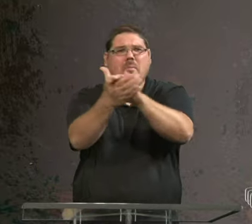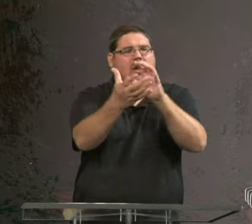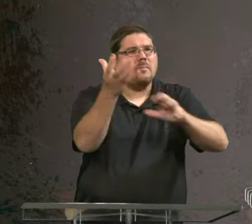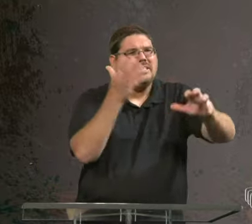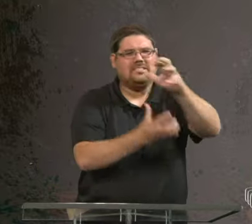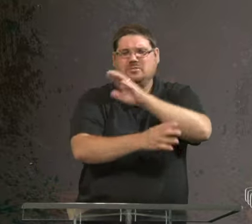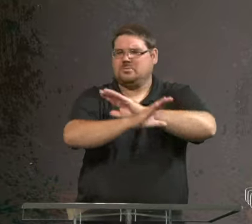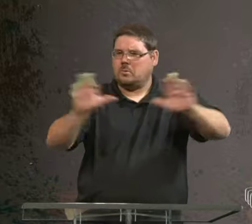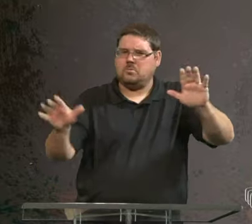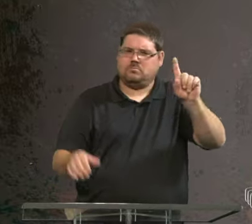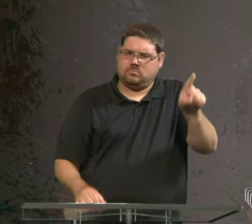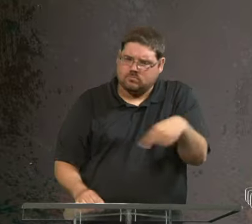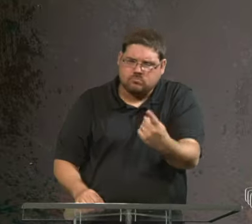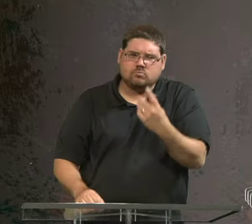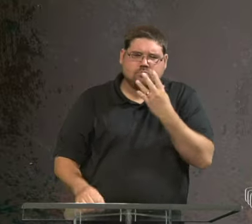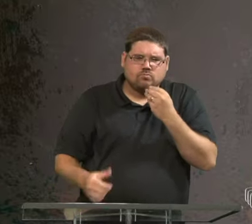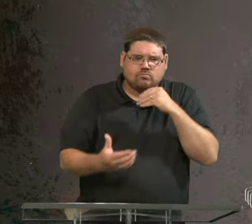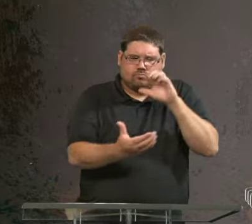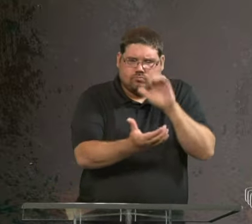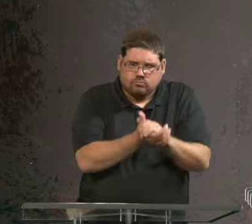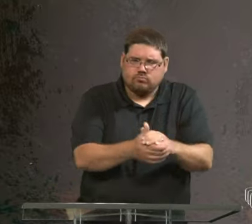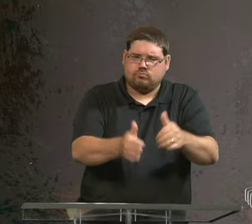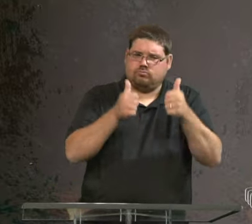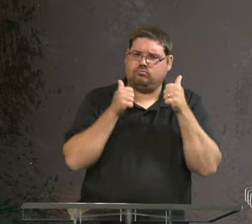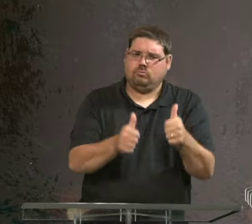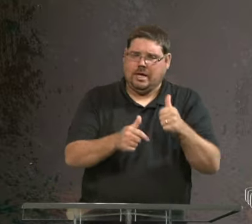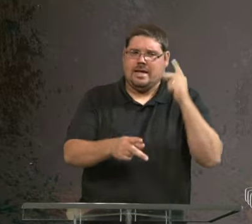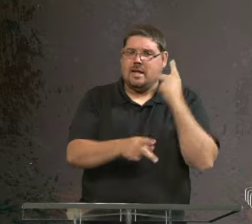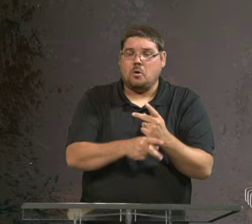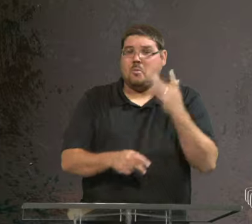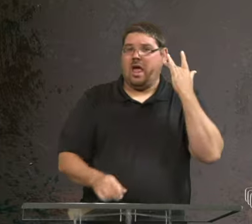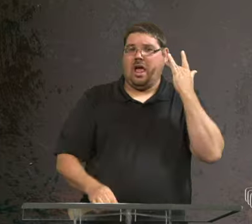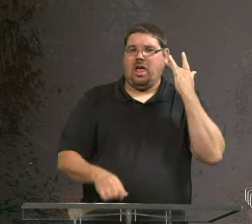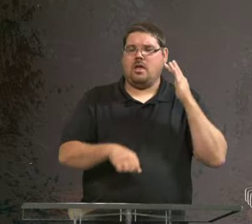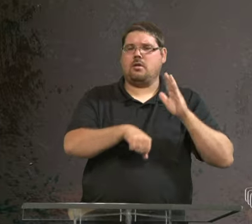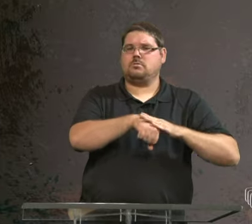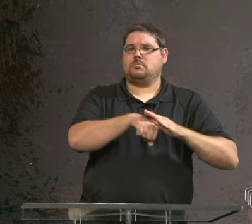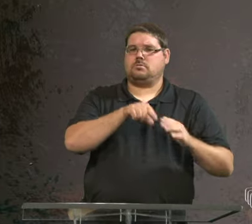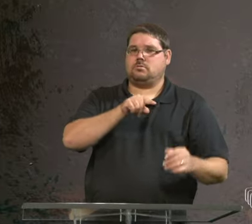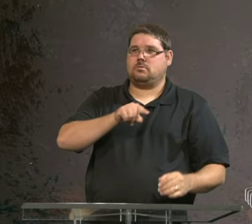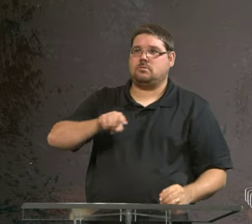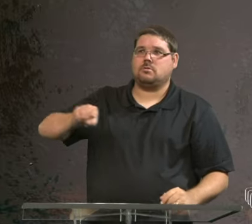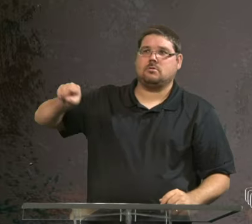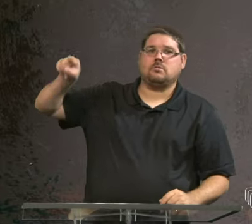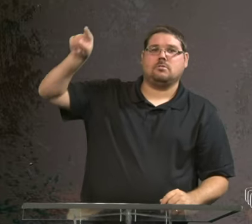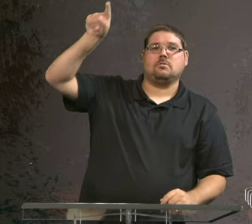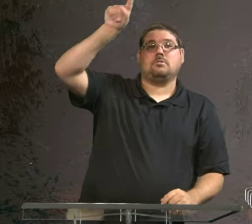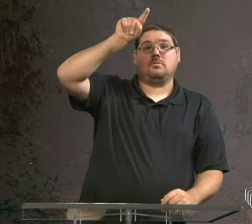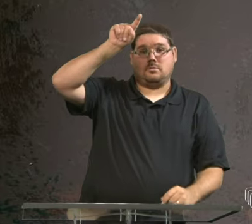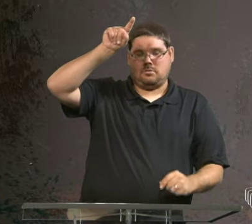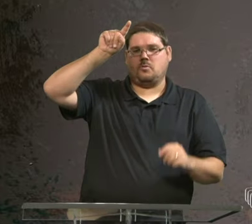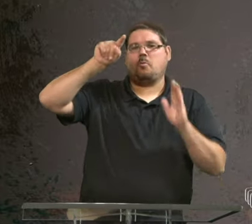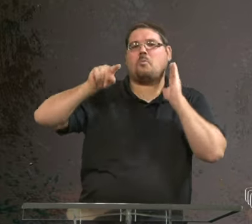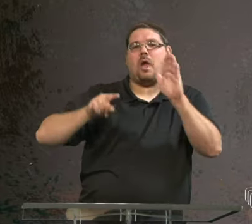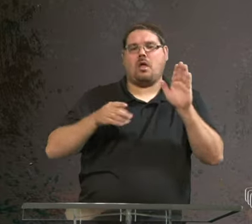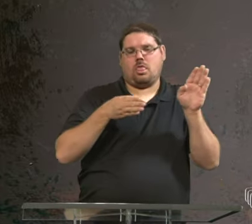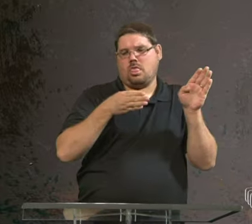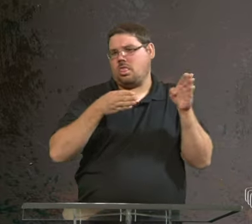had already given a command, please don't intermarry with these people. Marry your own kind. God had